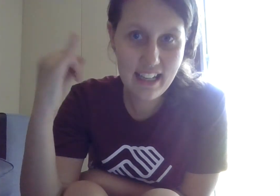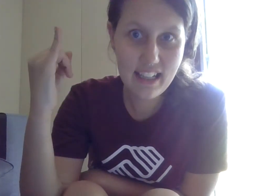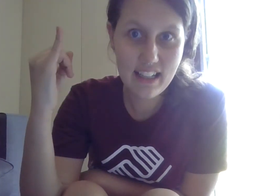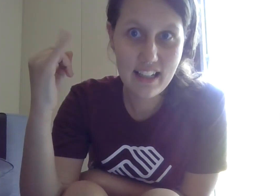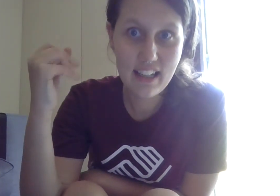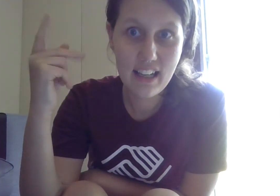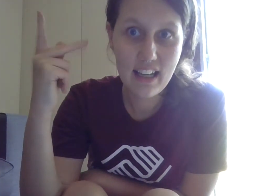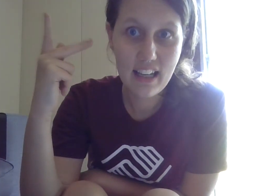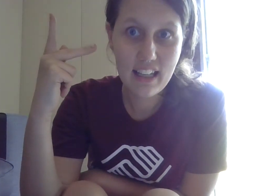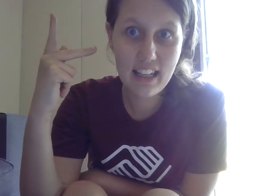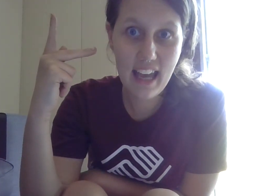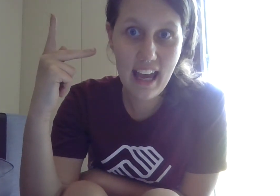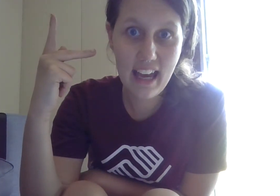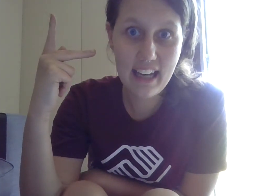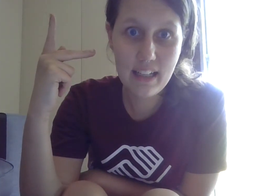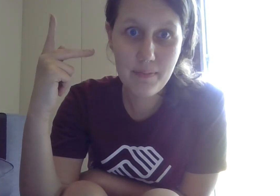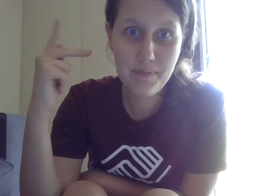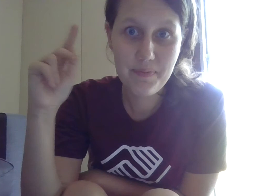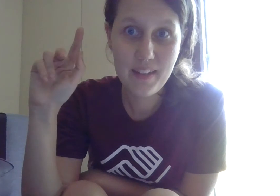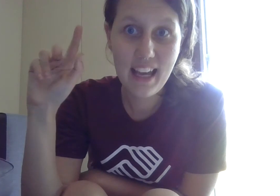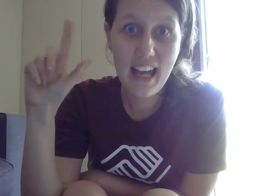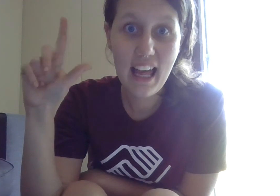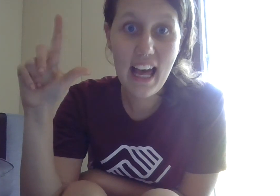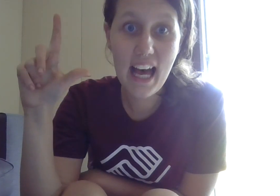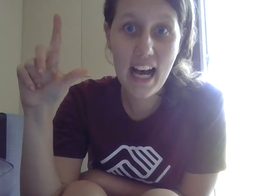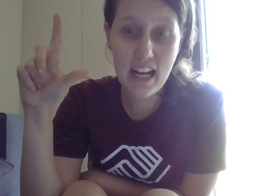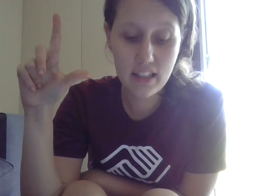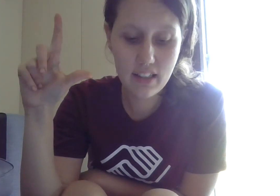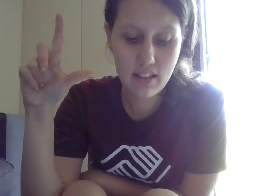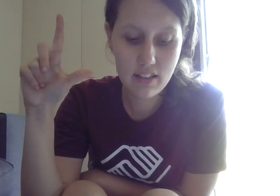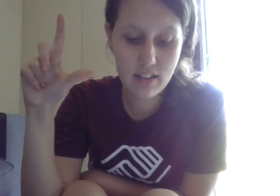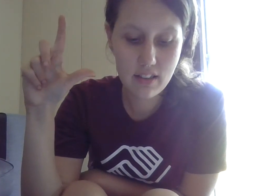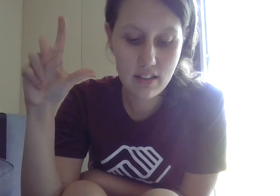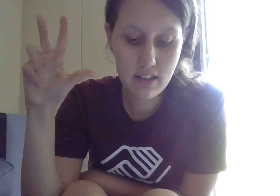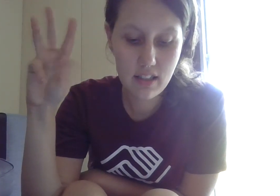J, K, L,